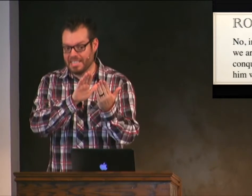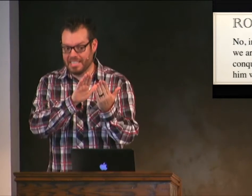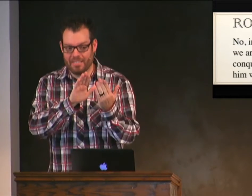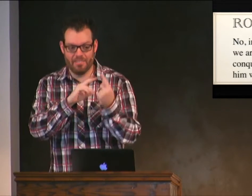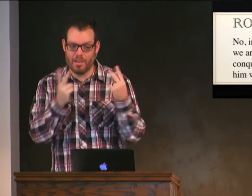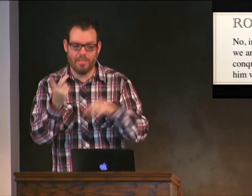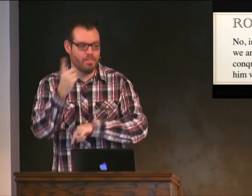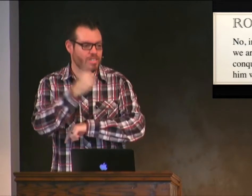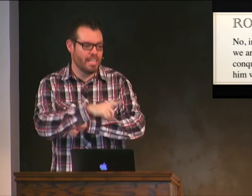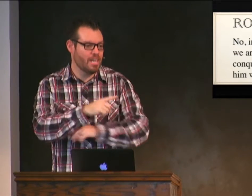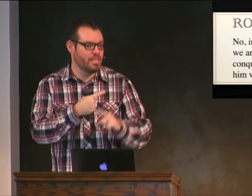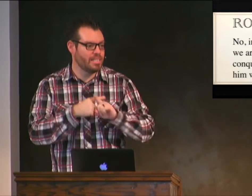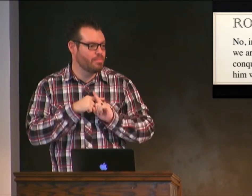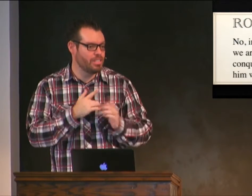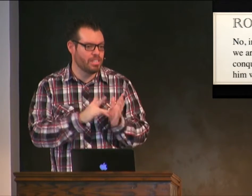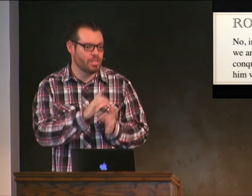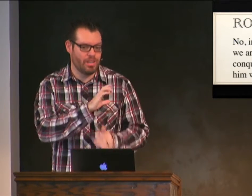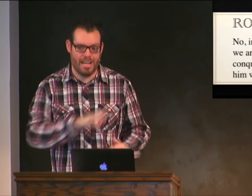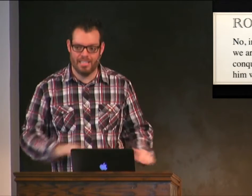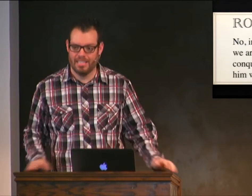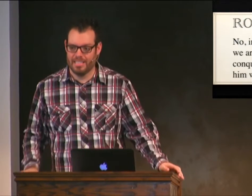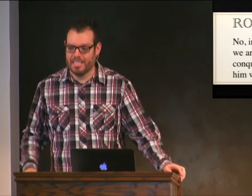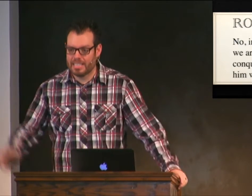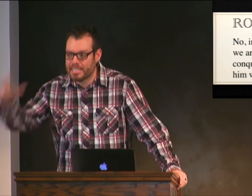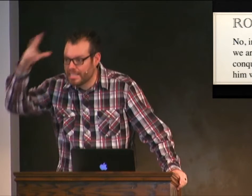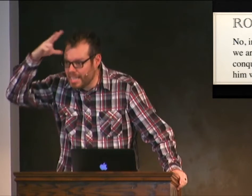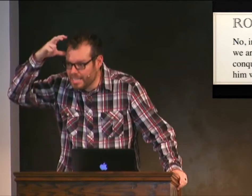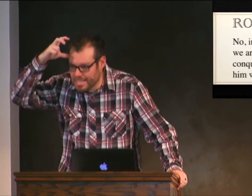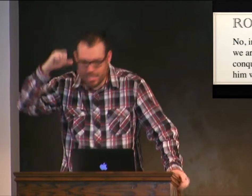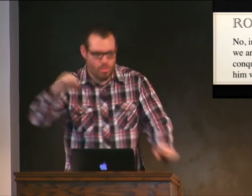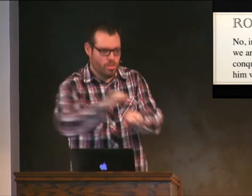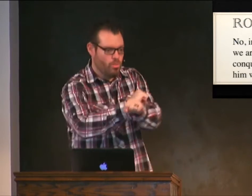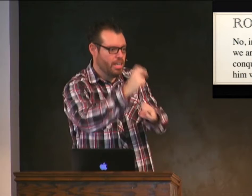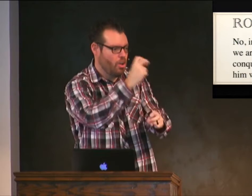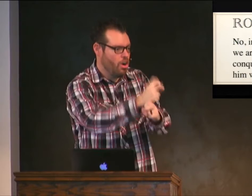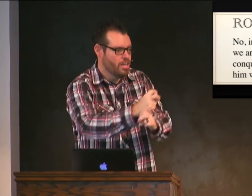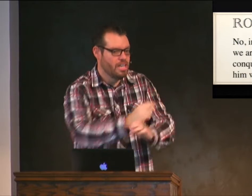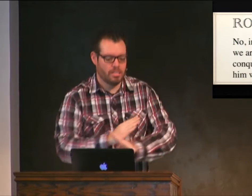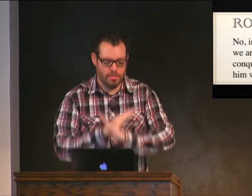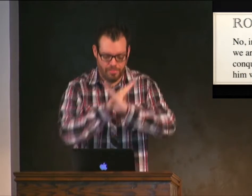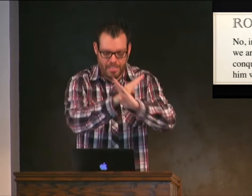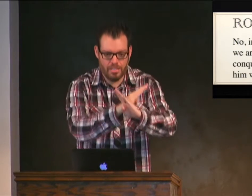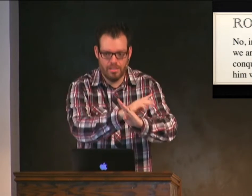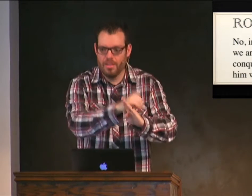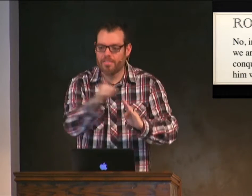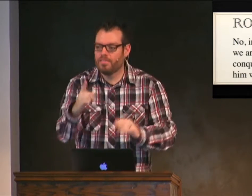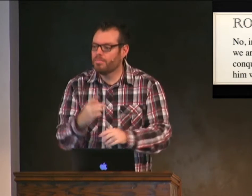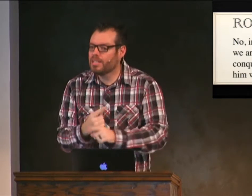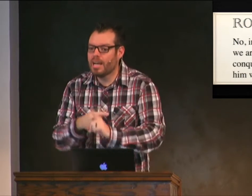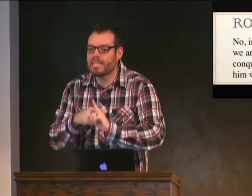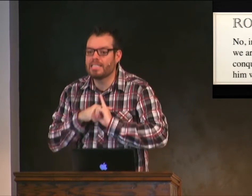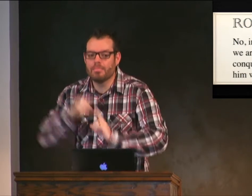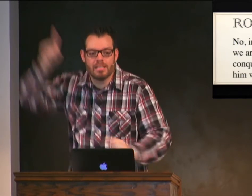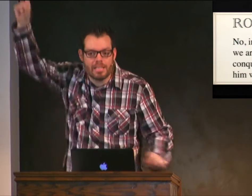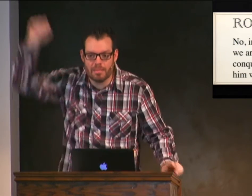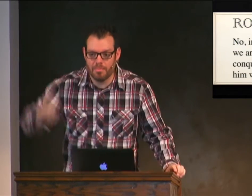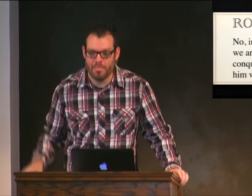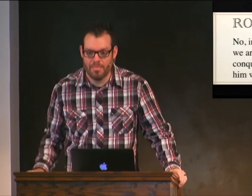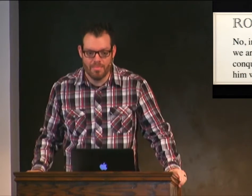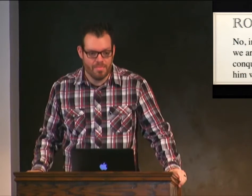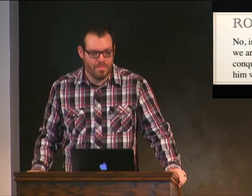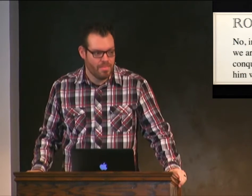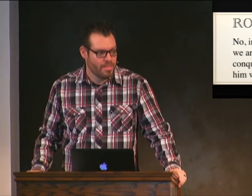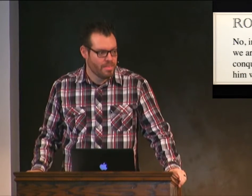We faced it on the very first day of accept Jesus Christ because Satan was working hard to offend you from accepting